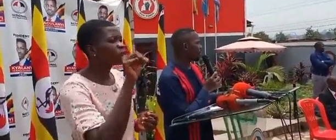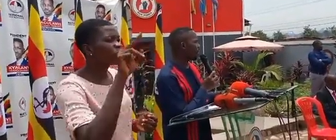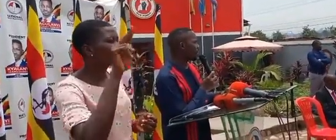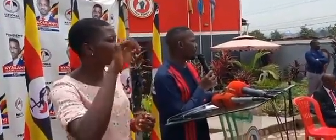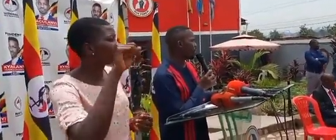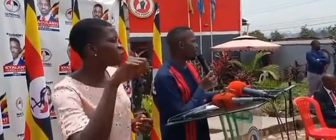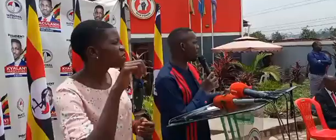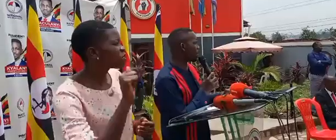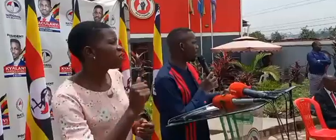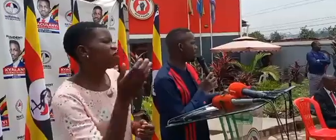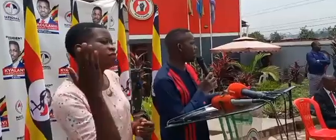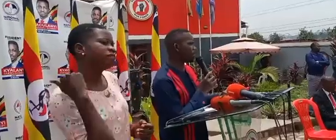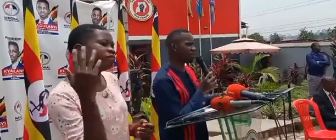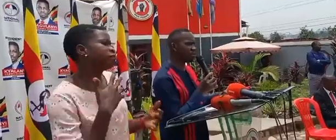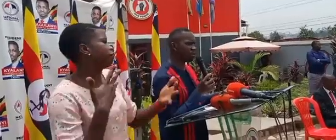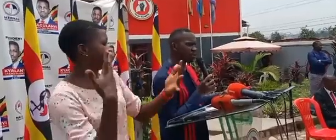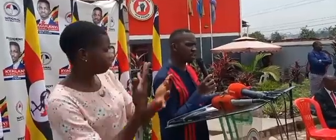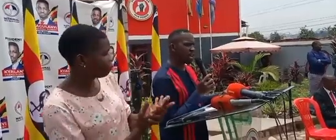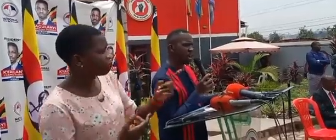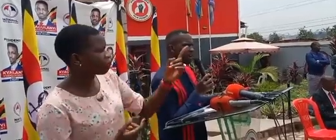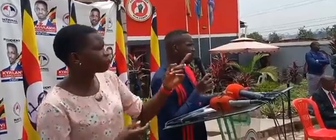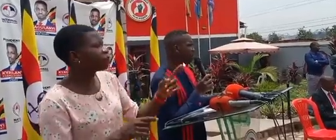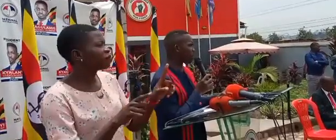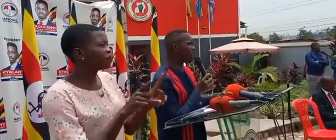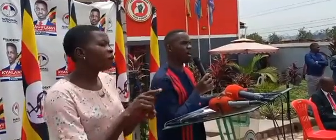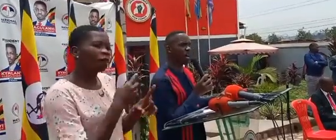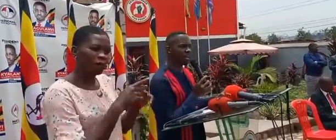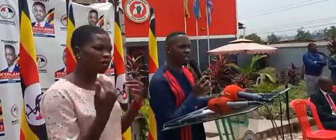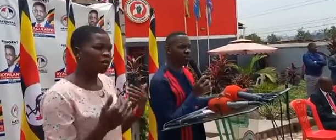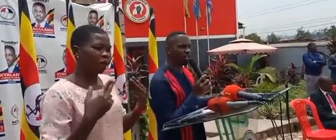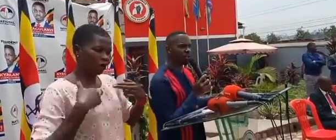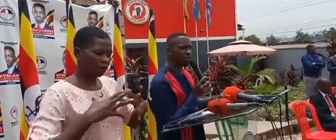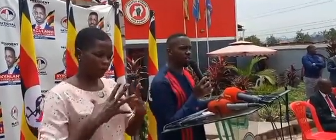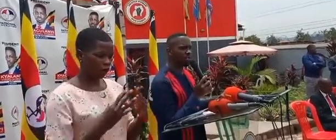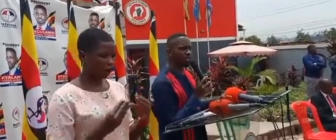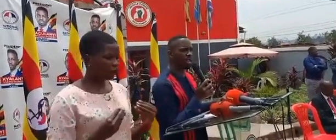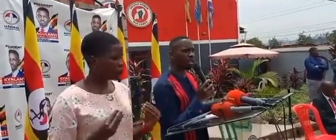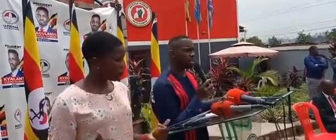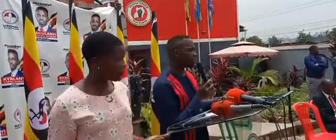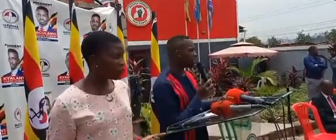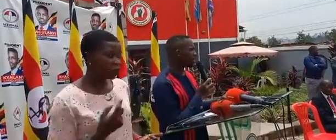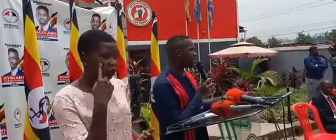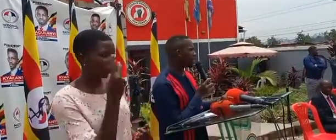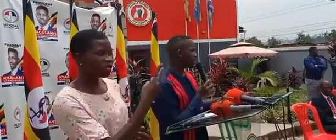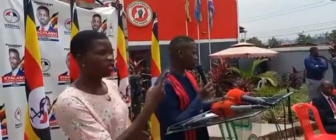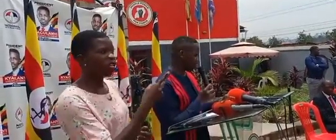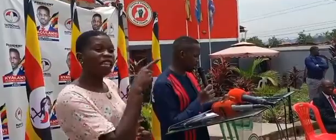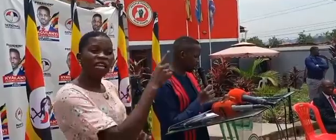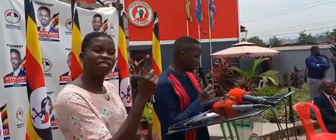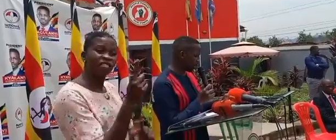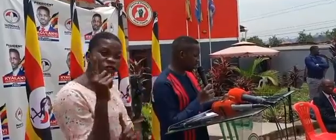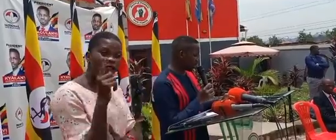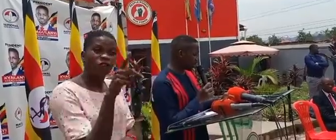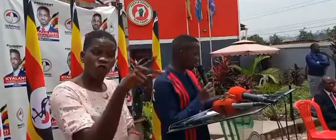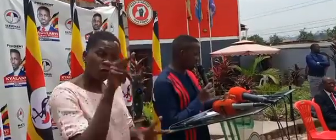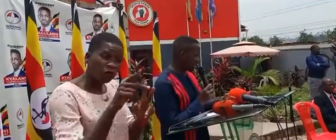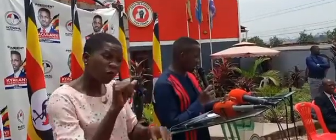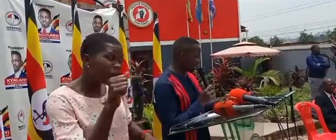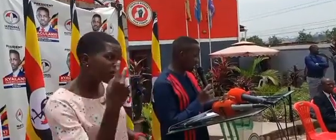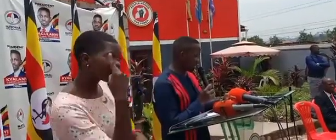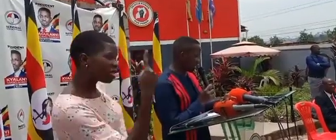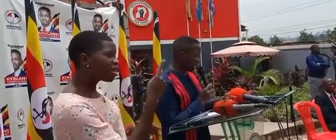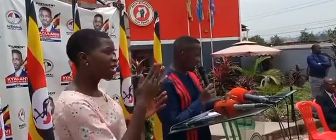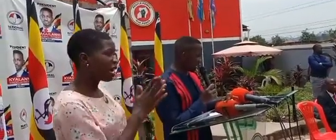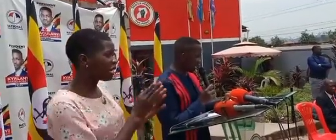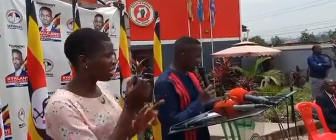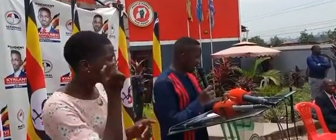Male Musa oyo na ye bamuwamba ne bamuisa bubi abantu bantu babalaga yeyo security je tuina nti mubalabe